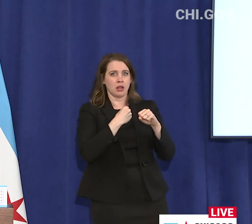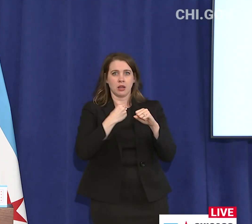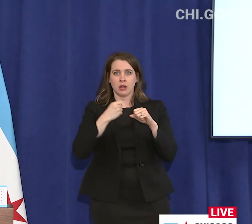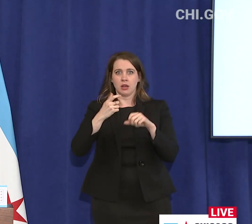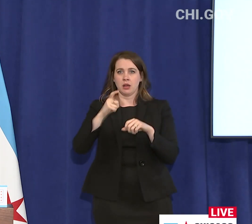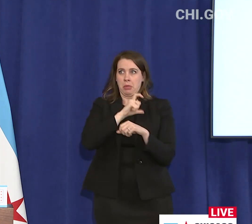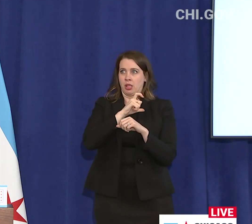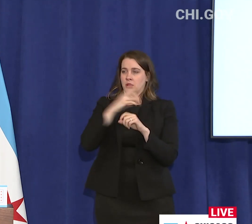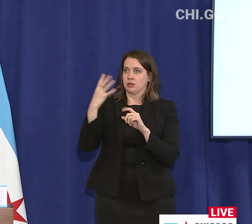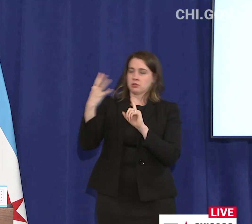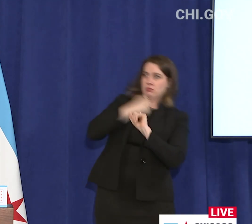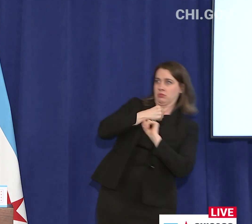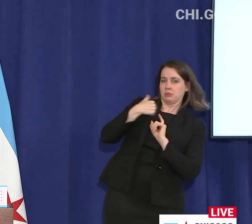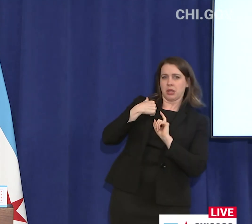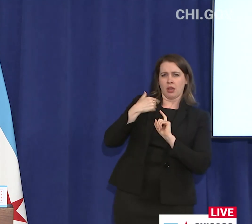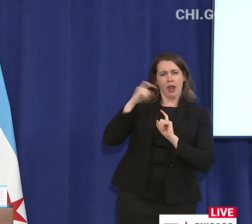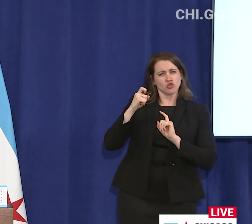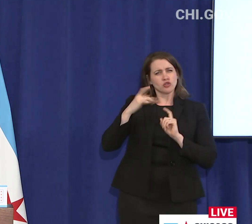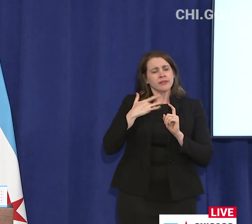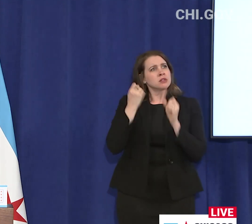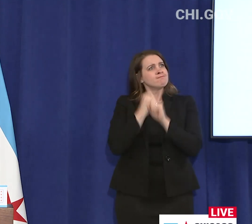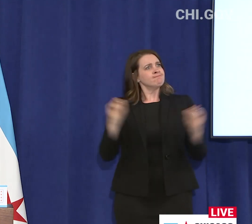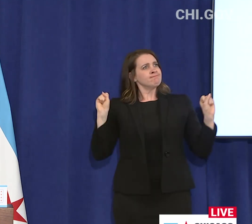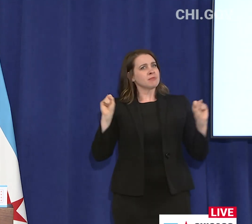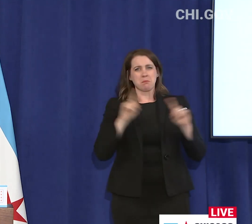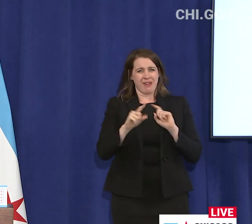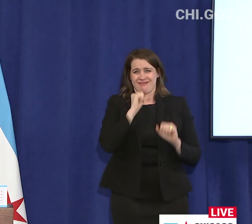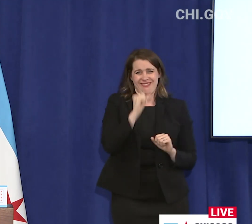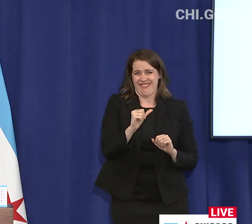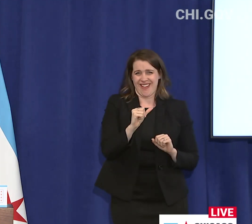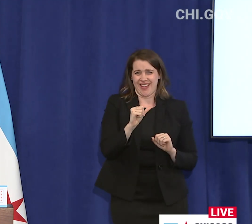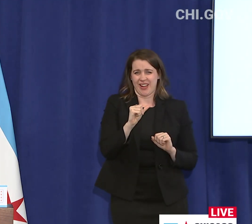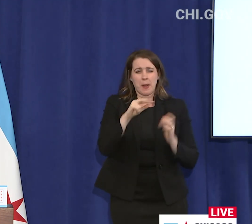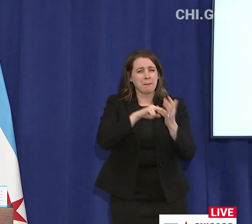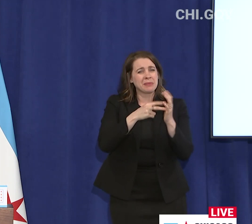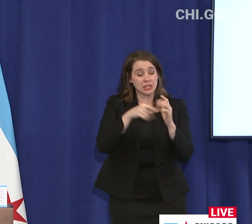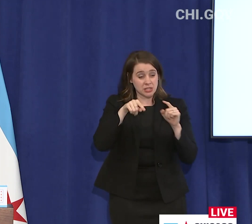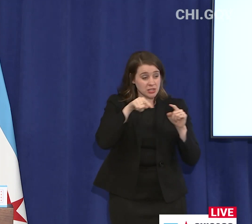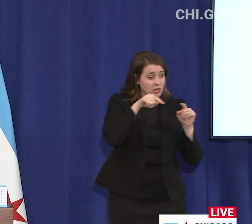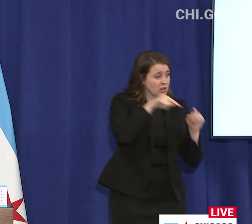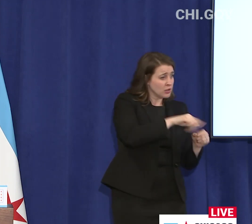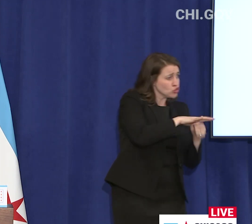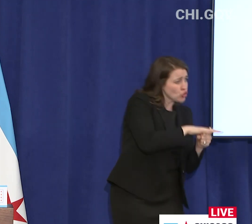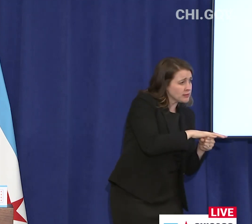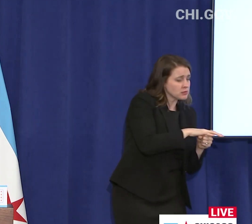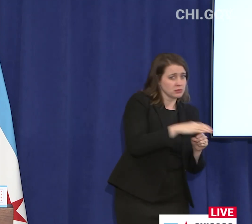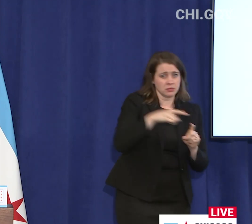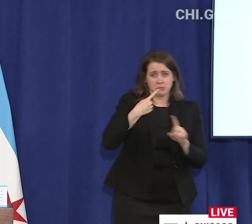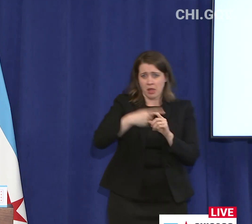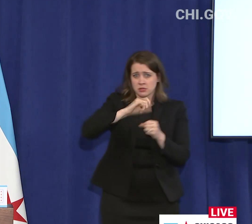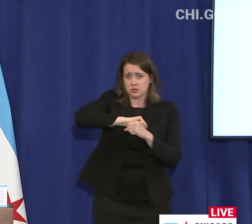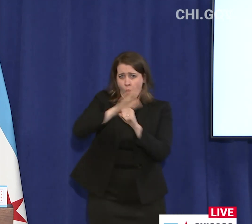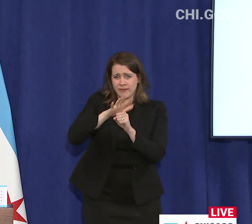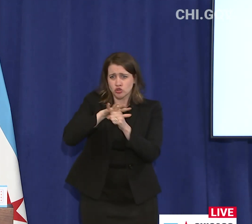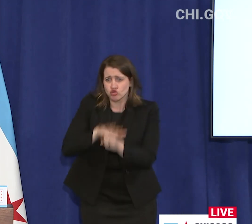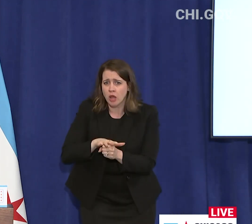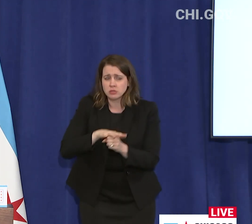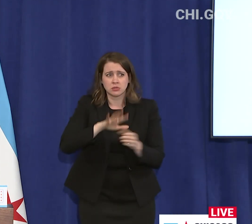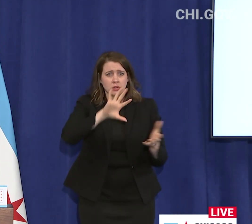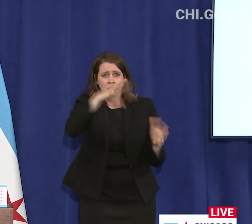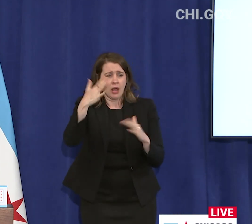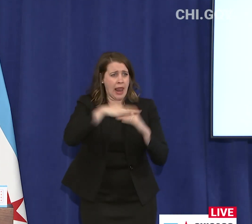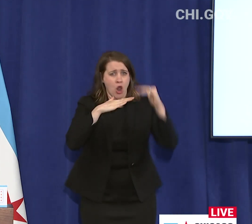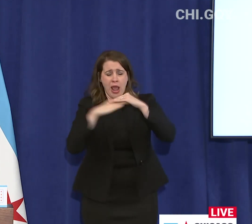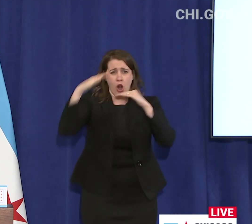it's this perfect storm. And I worry about it, of course. But we have to do the hard work